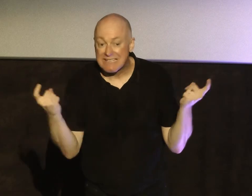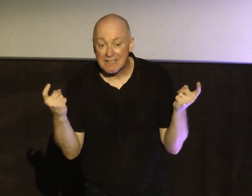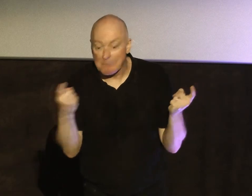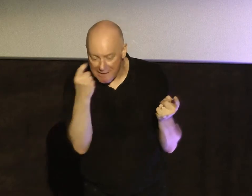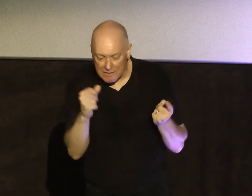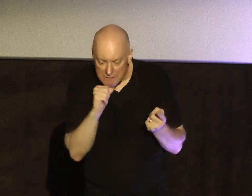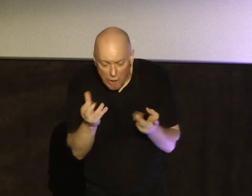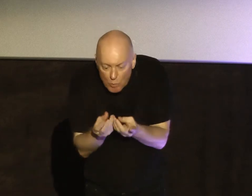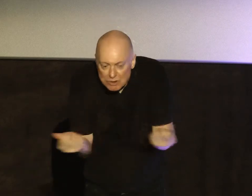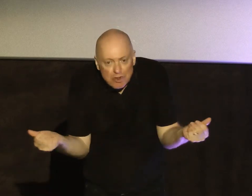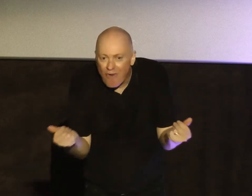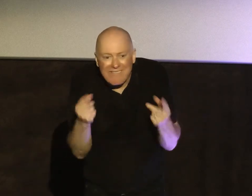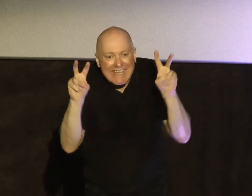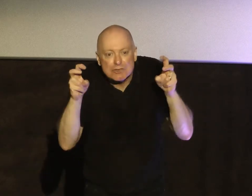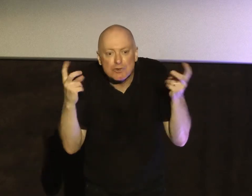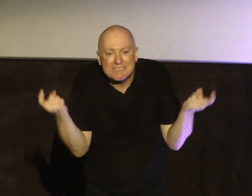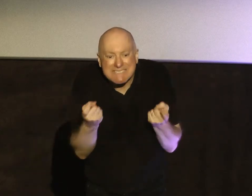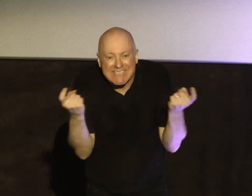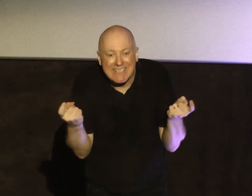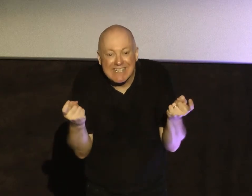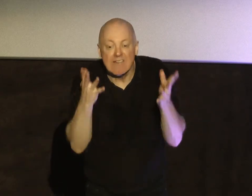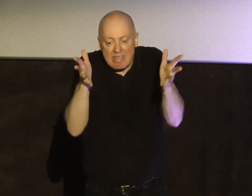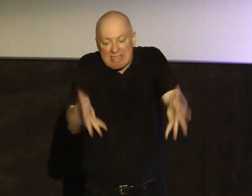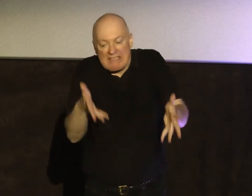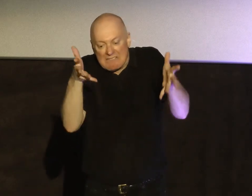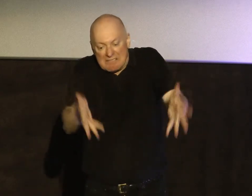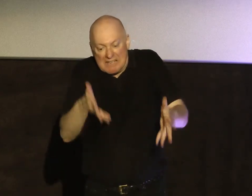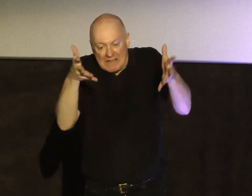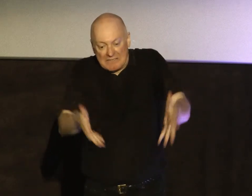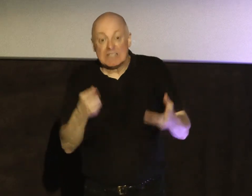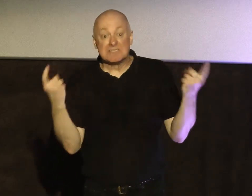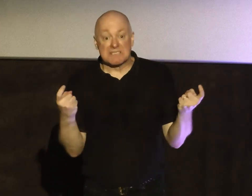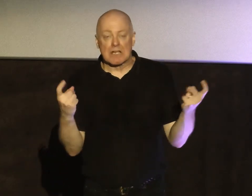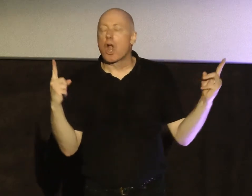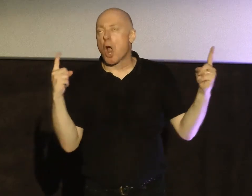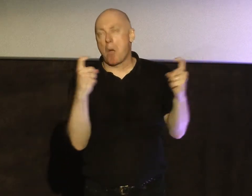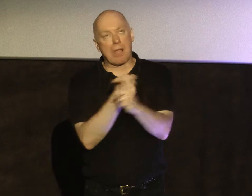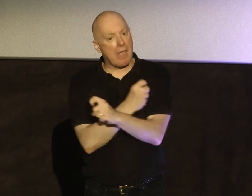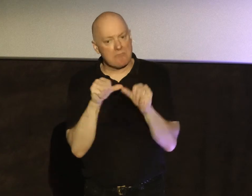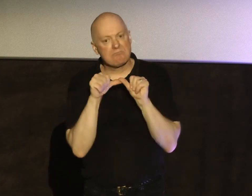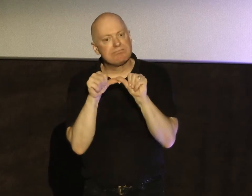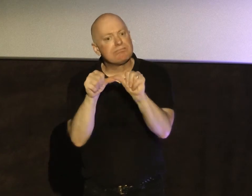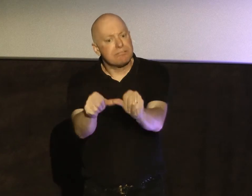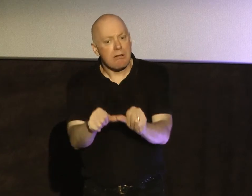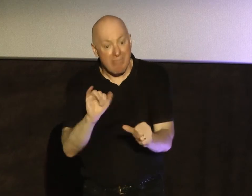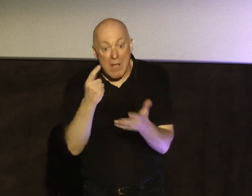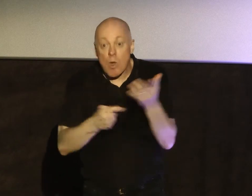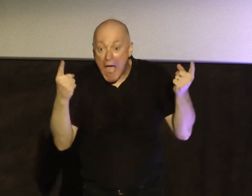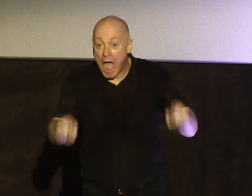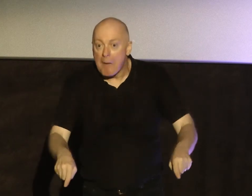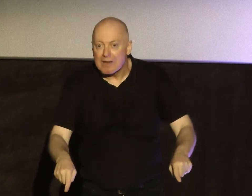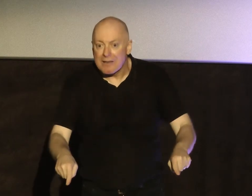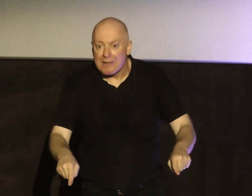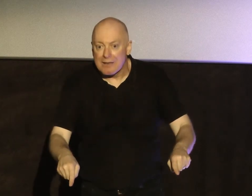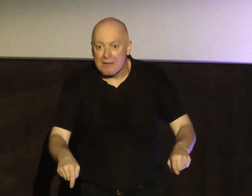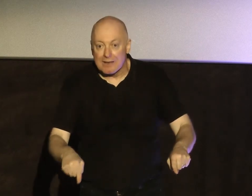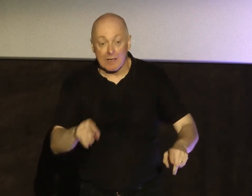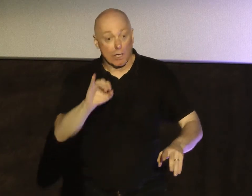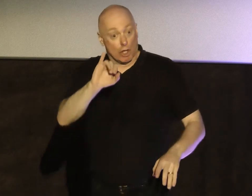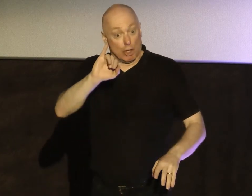unrepentant sin complicates relationships. This is ultimately what's happening here. And in this moment, standing before Joseph